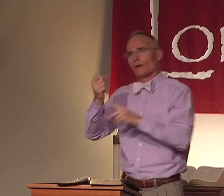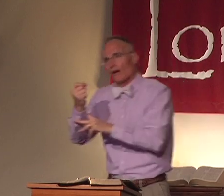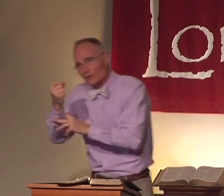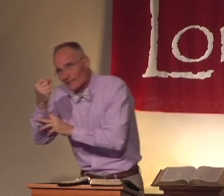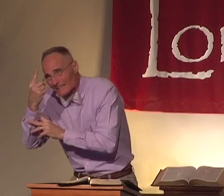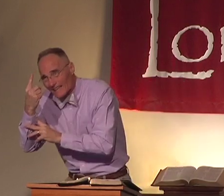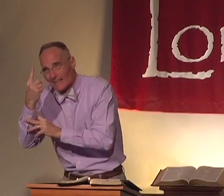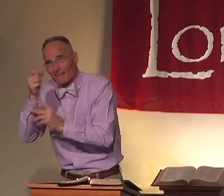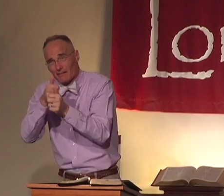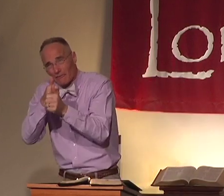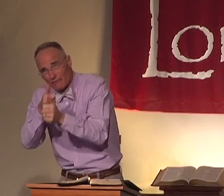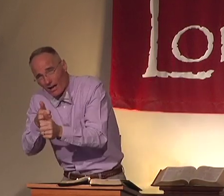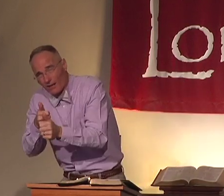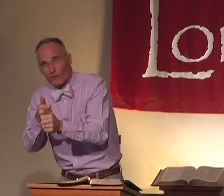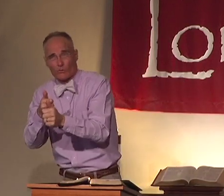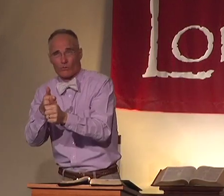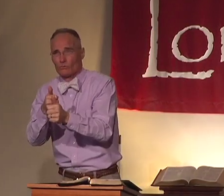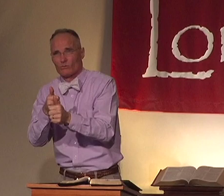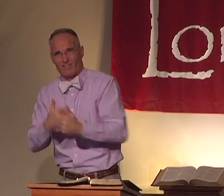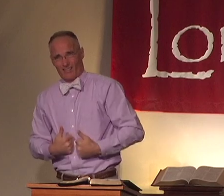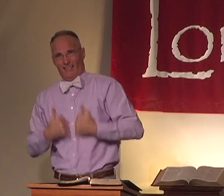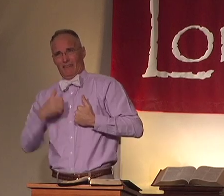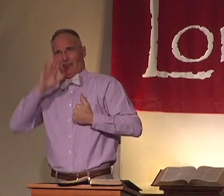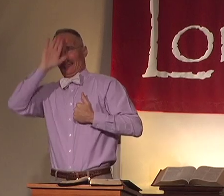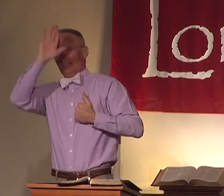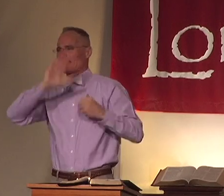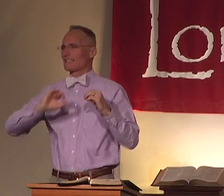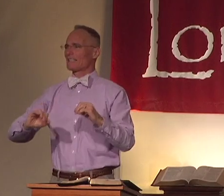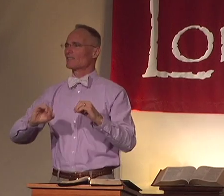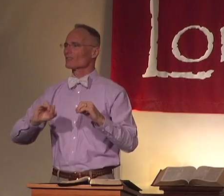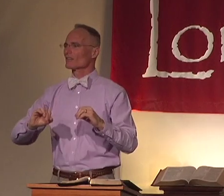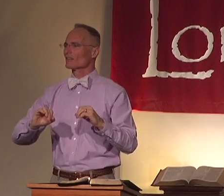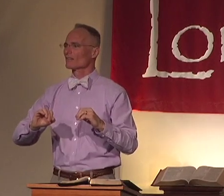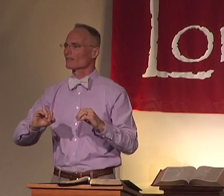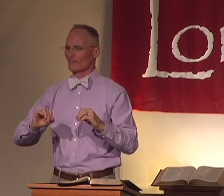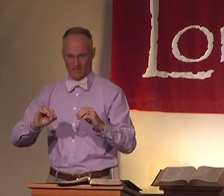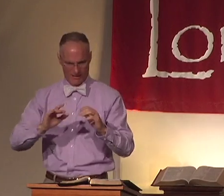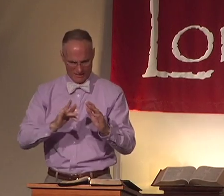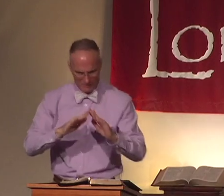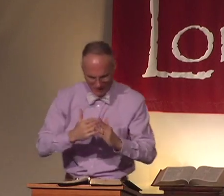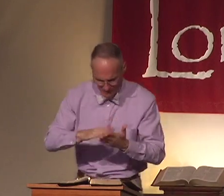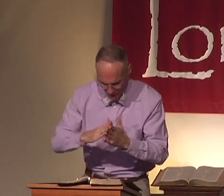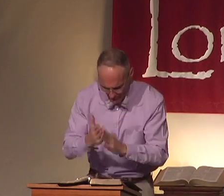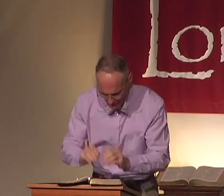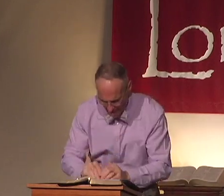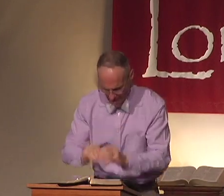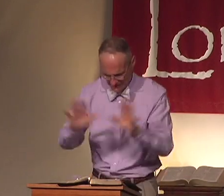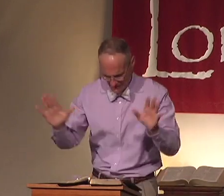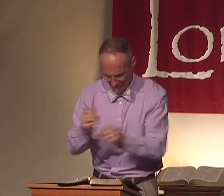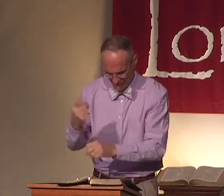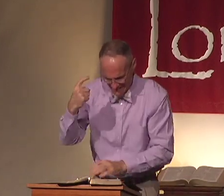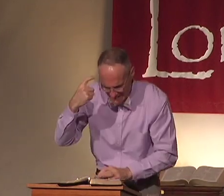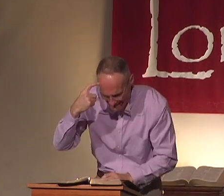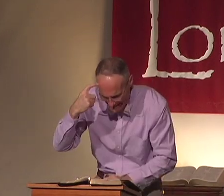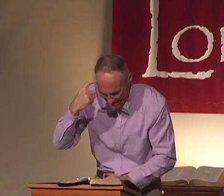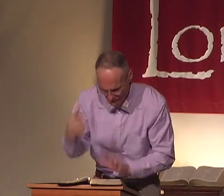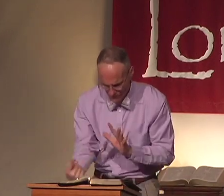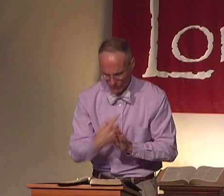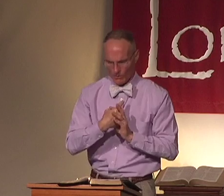And finally, we could understand and follow and live according to his teachings. The Bible became clear.